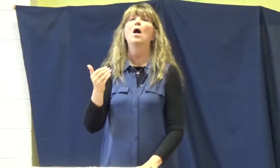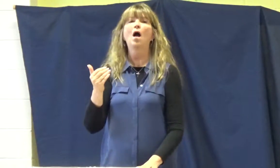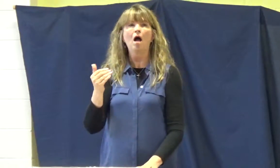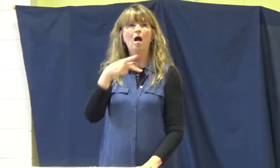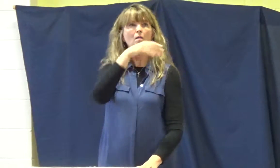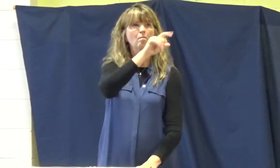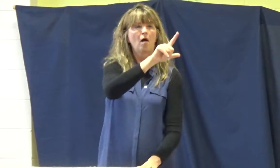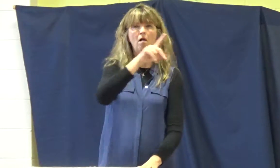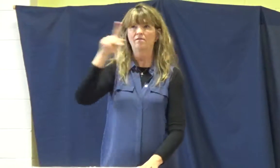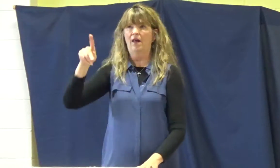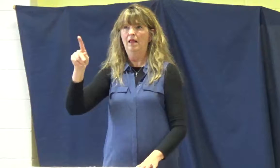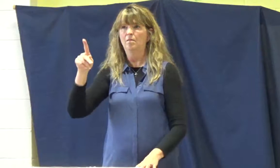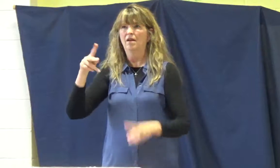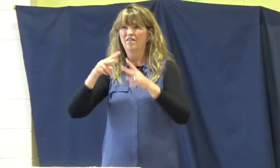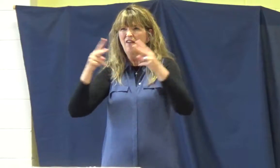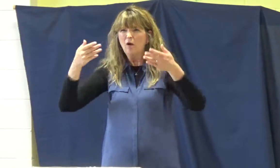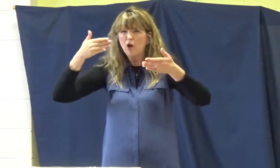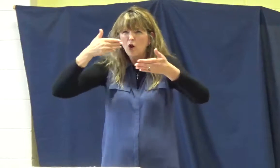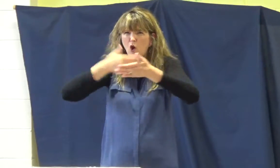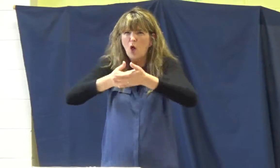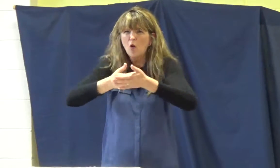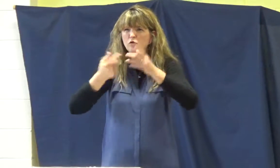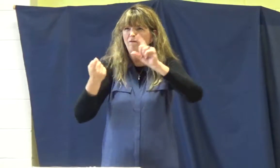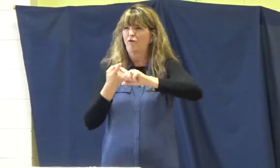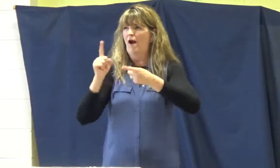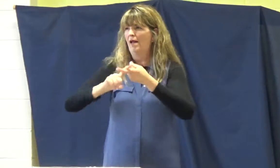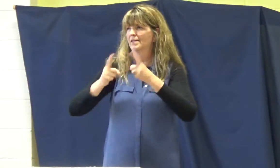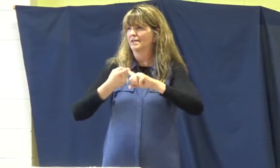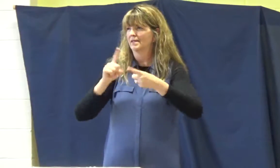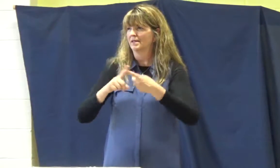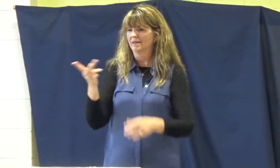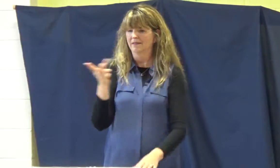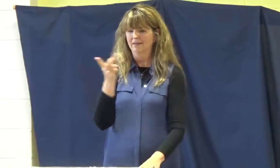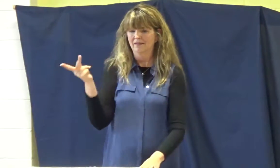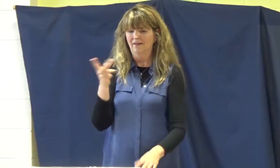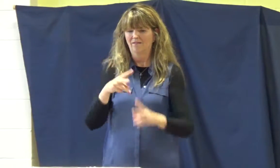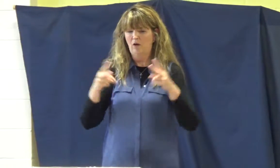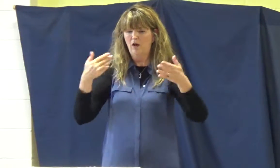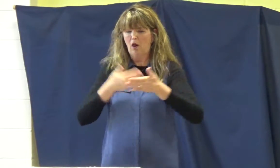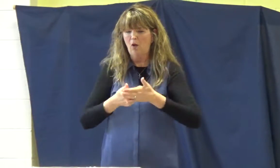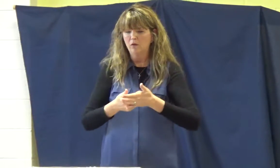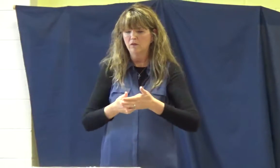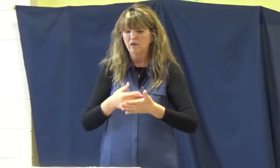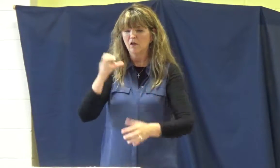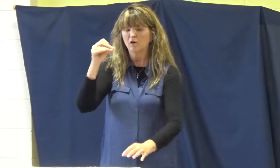And it seems that Paul and Philemon were close friends.